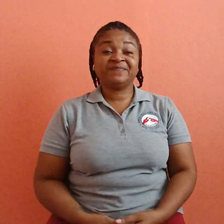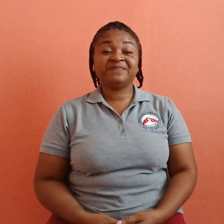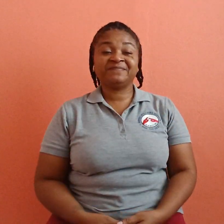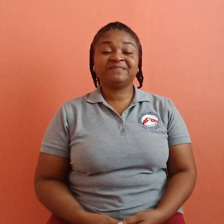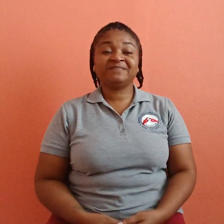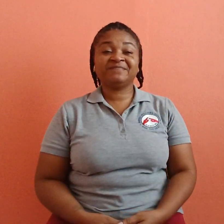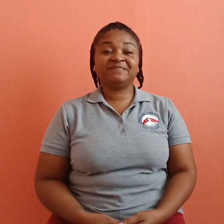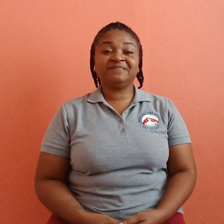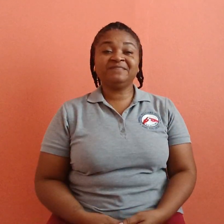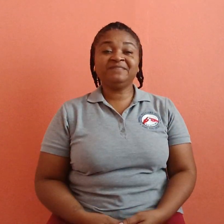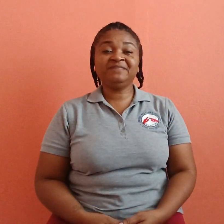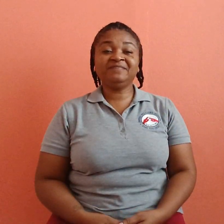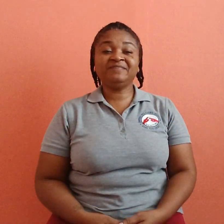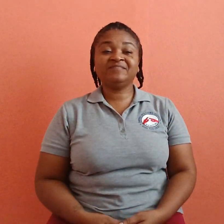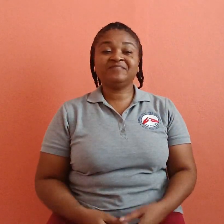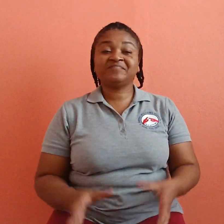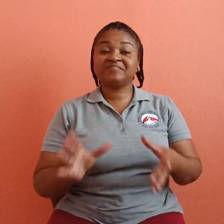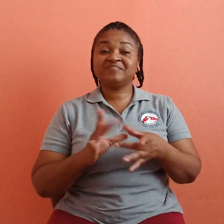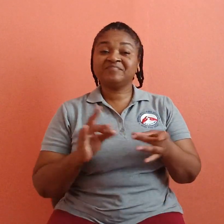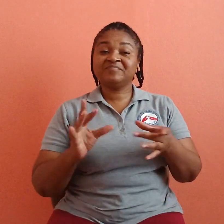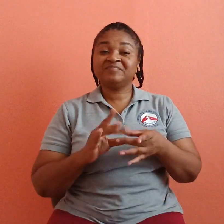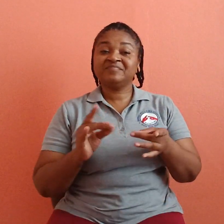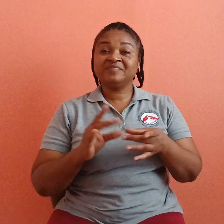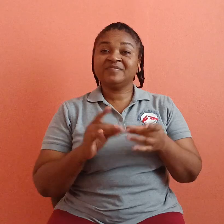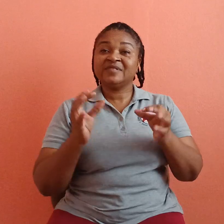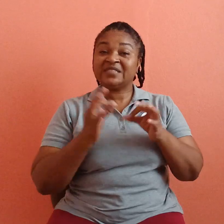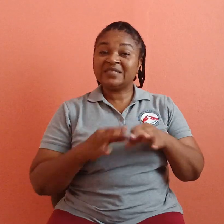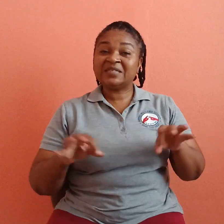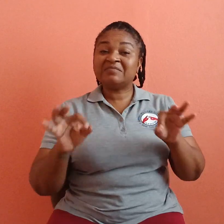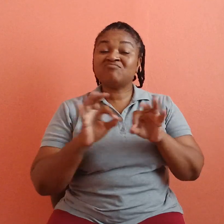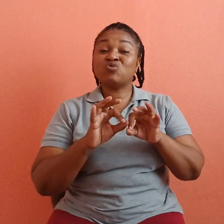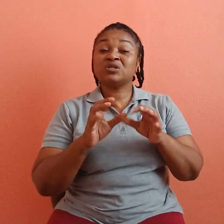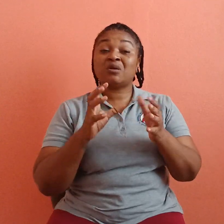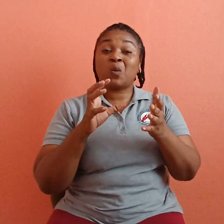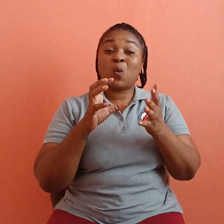And you would mention relevant coursework there.